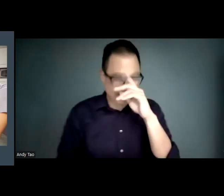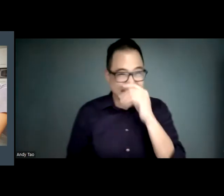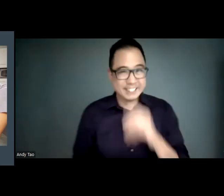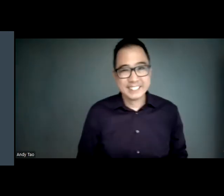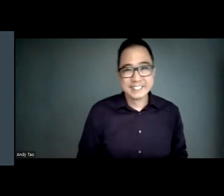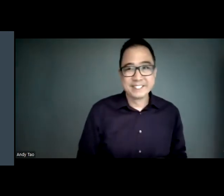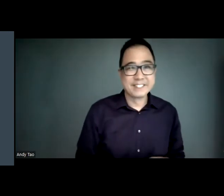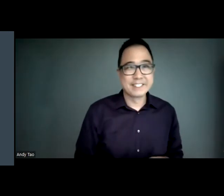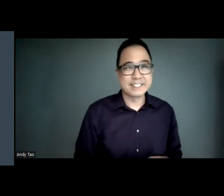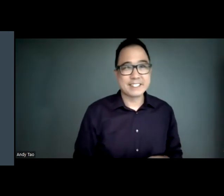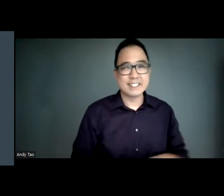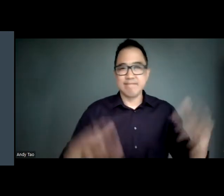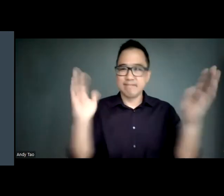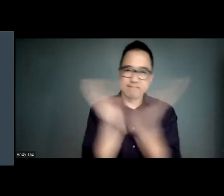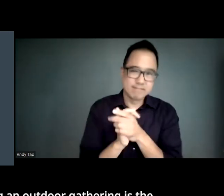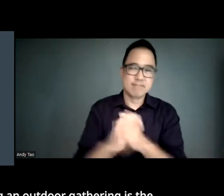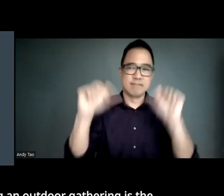on to the next slide.